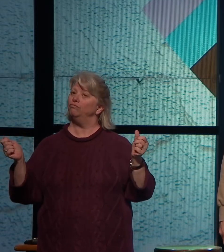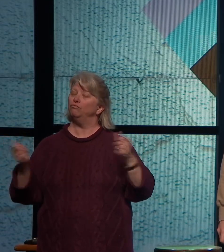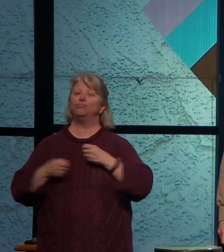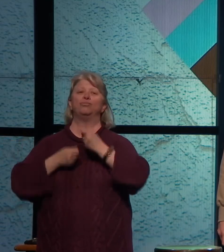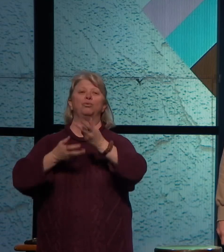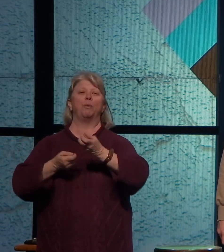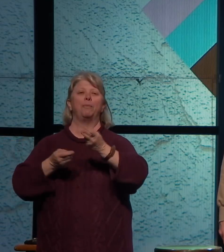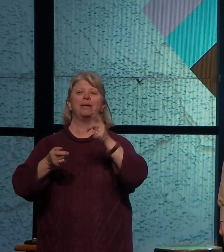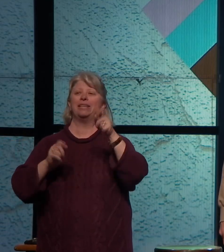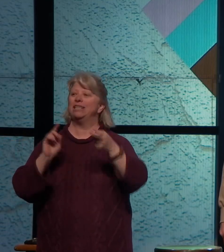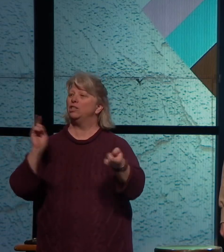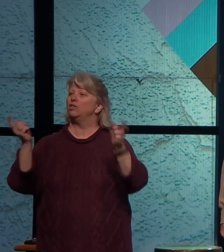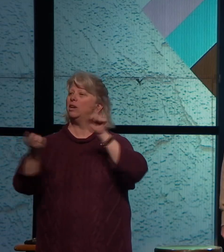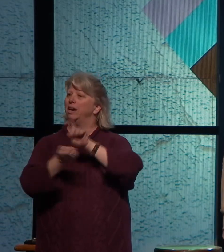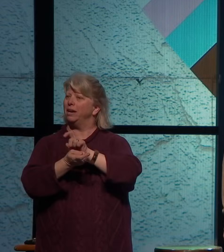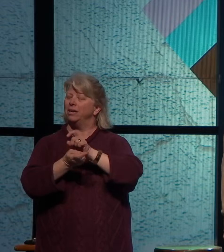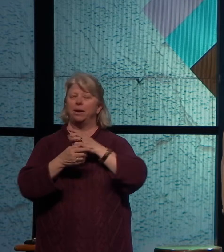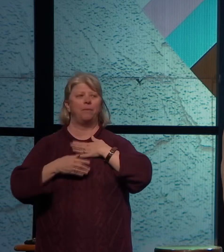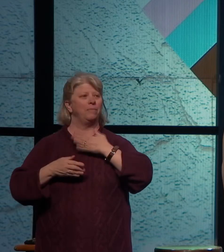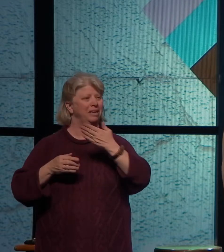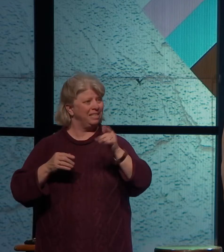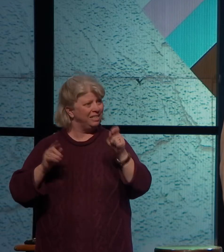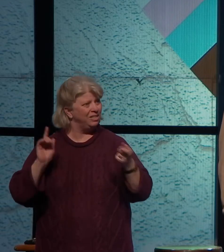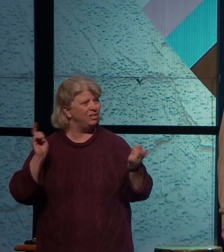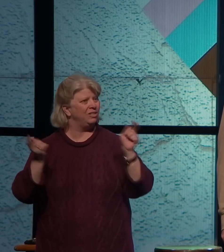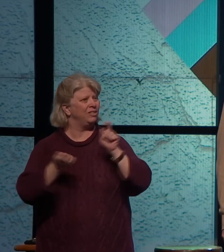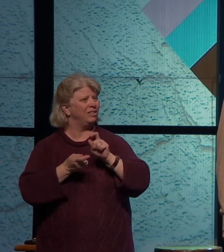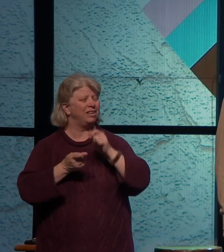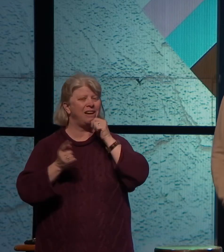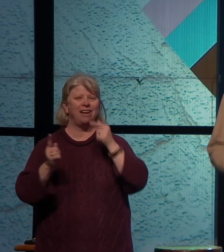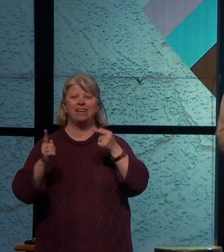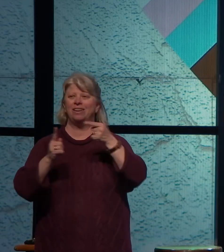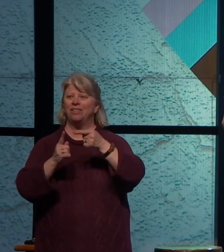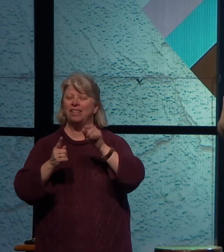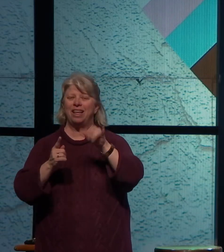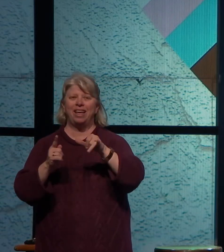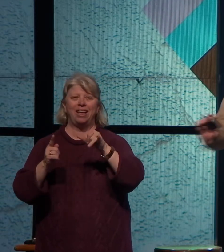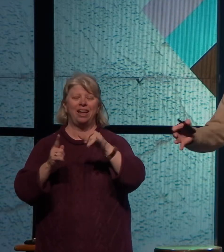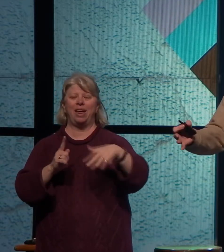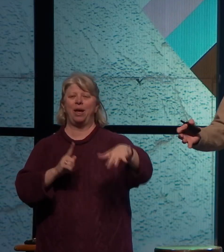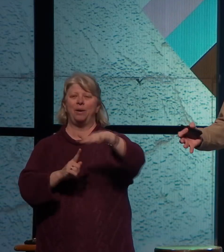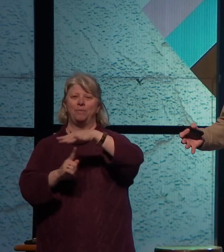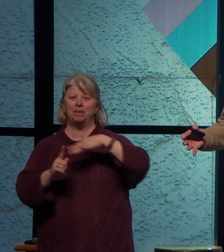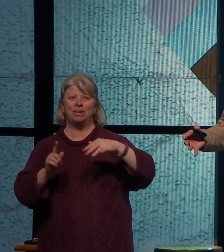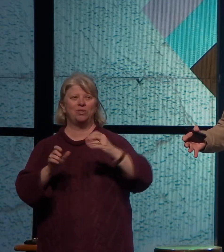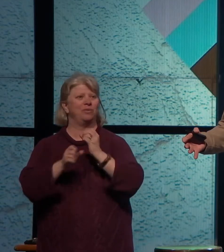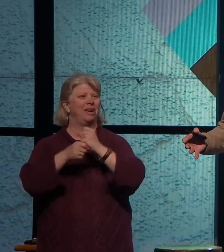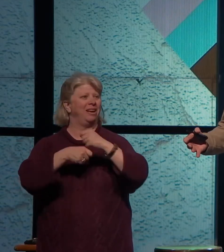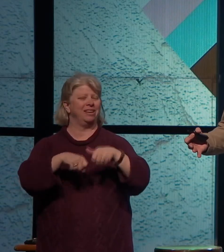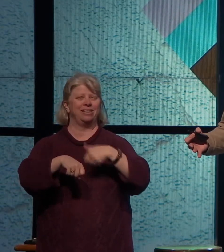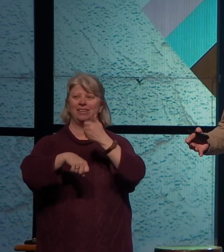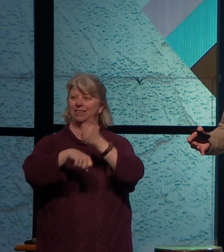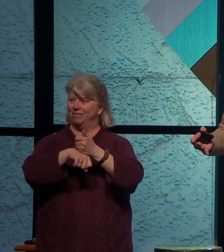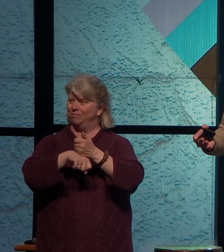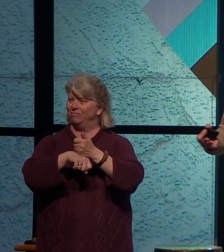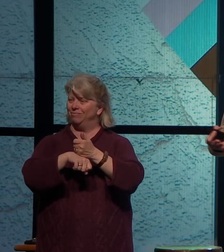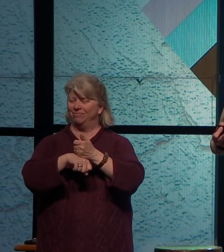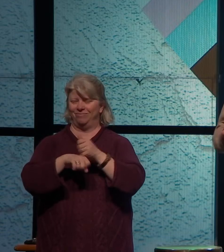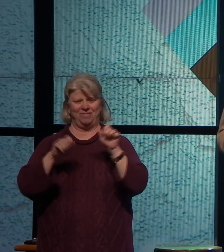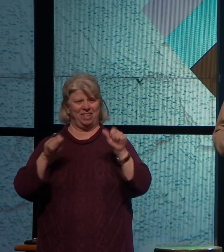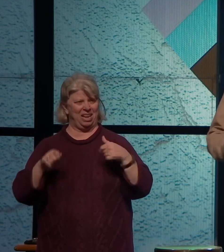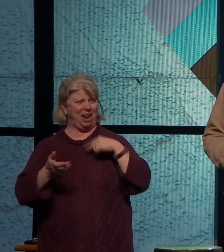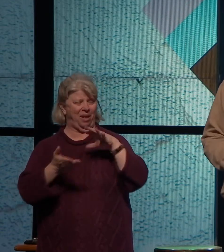express where I need to change, to admit that I need to change. But it's not until that atmosphere gets created can